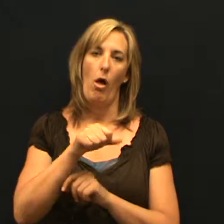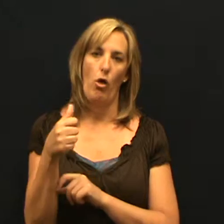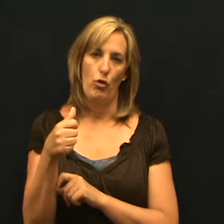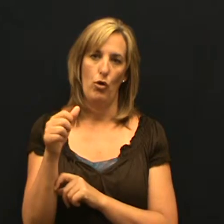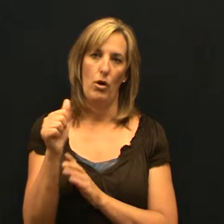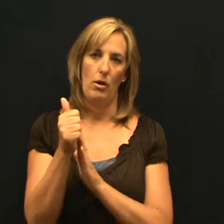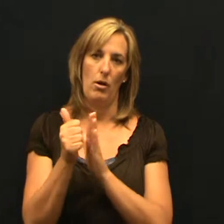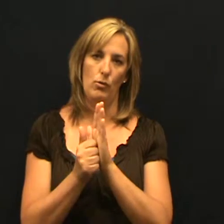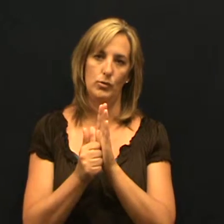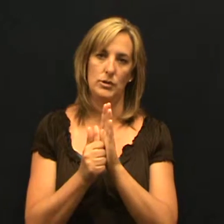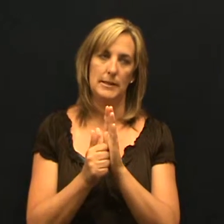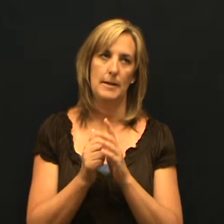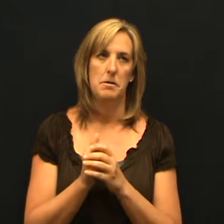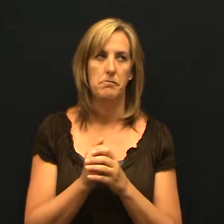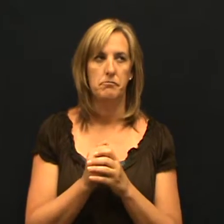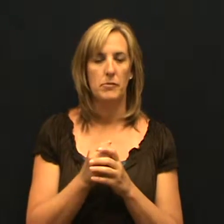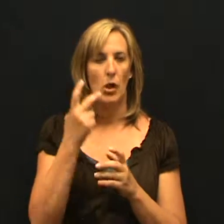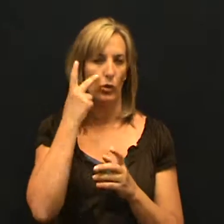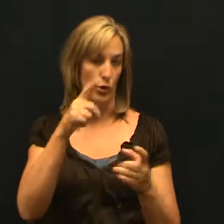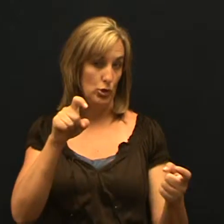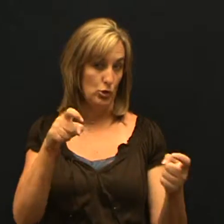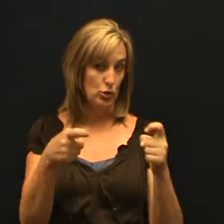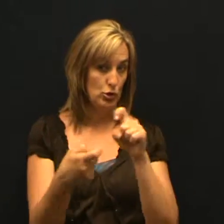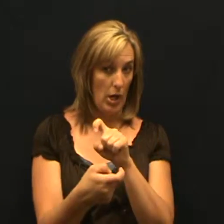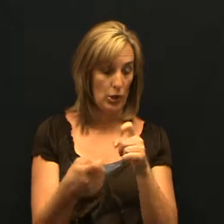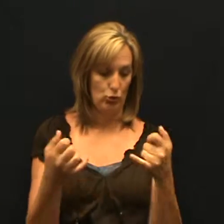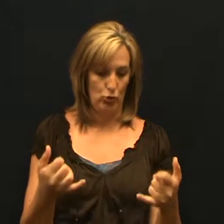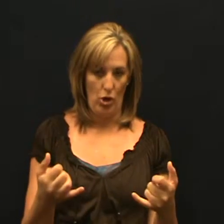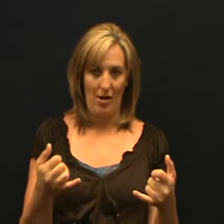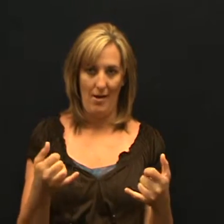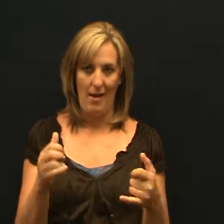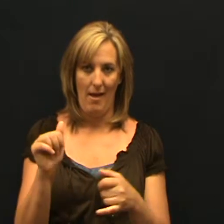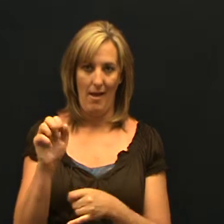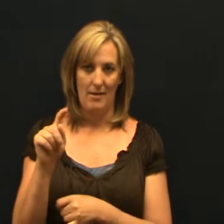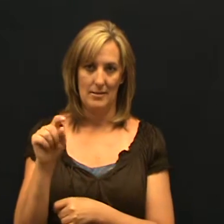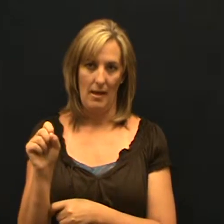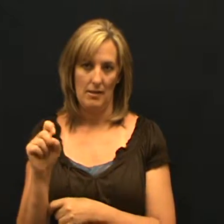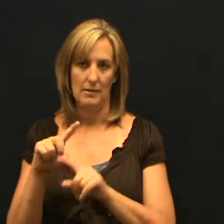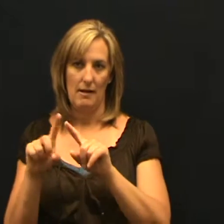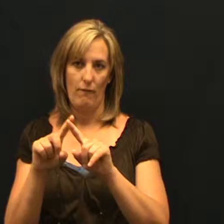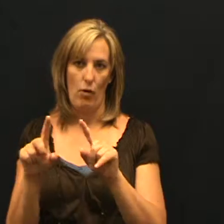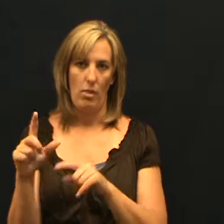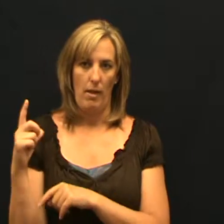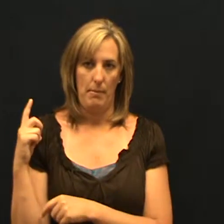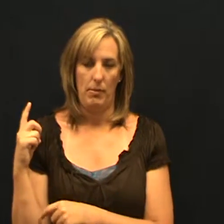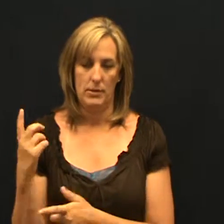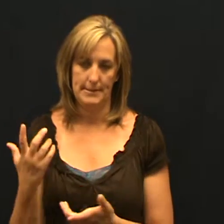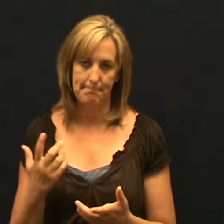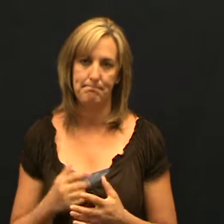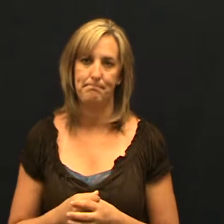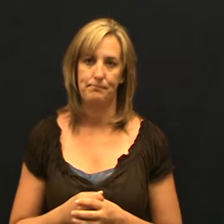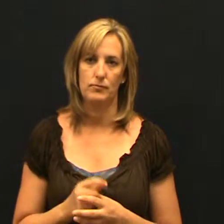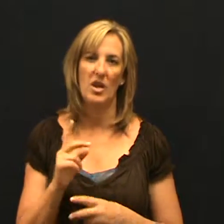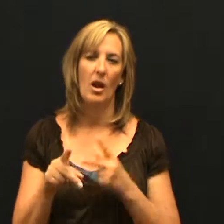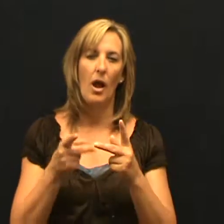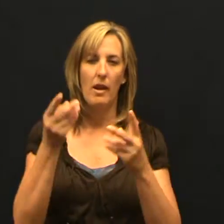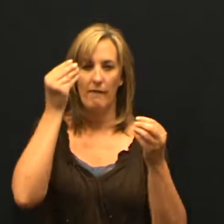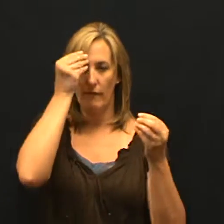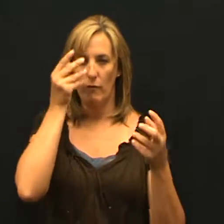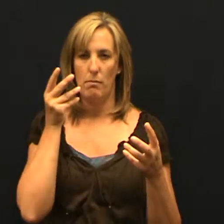in current assets and current liabilities and those types of things. So those are the kinds of information we need to prepare a